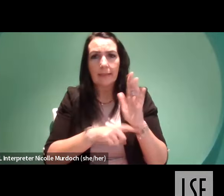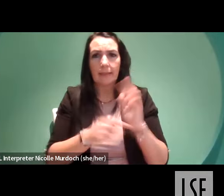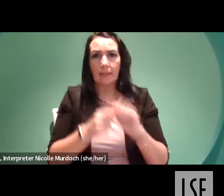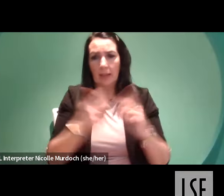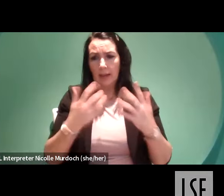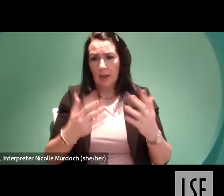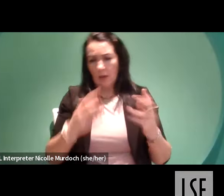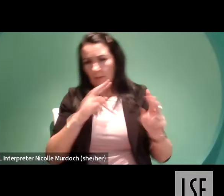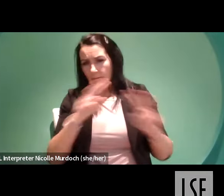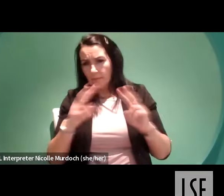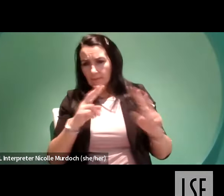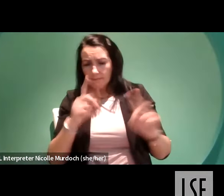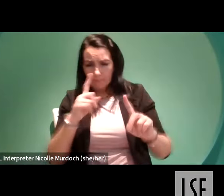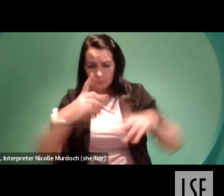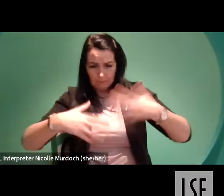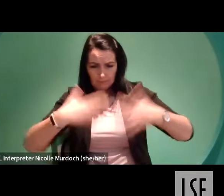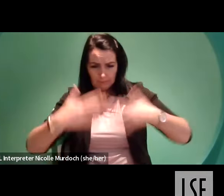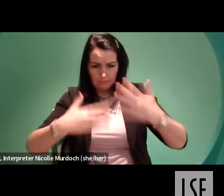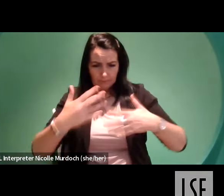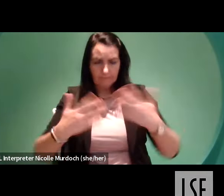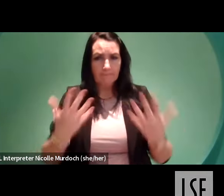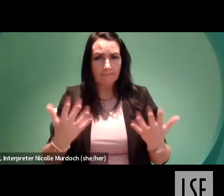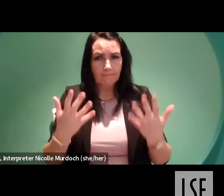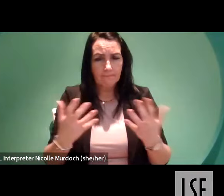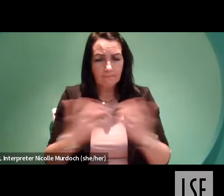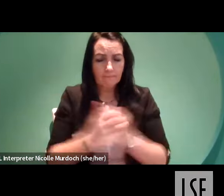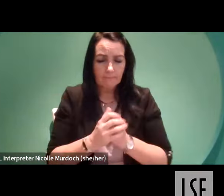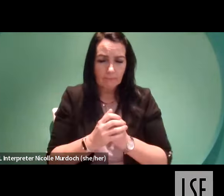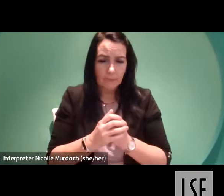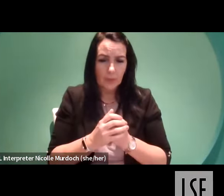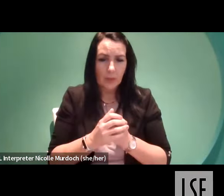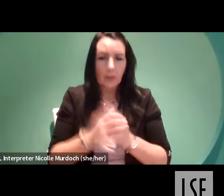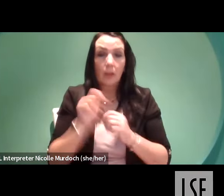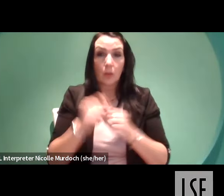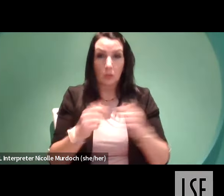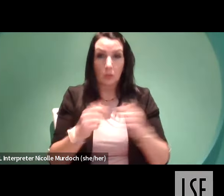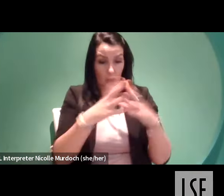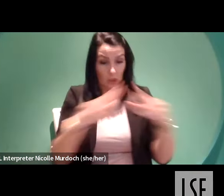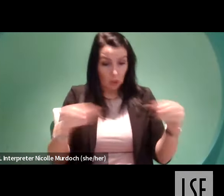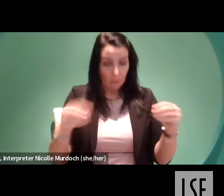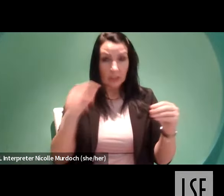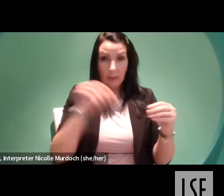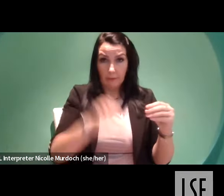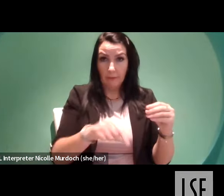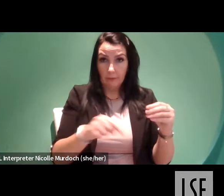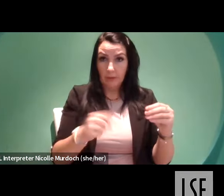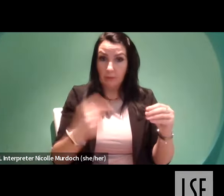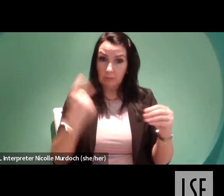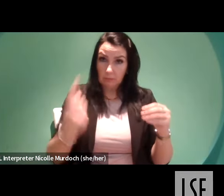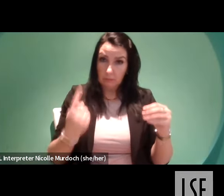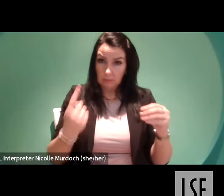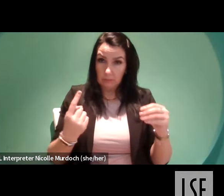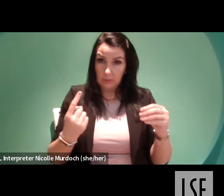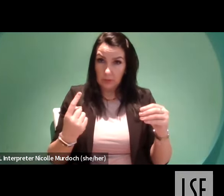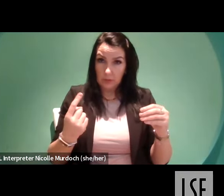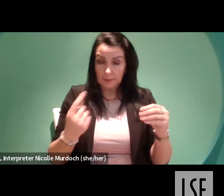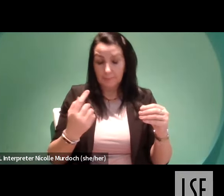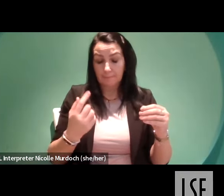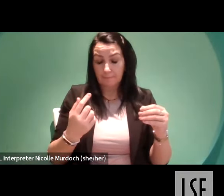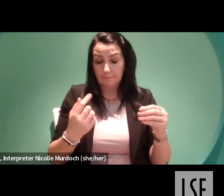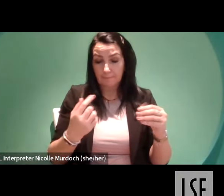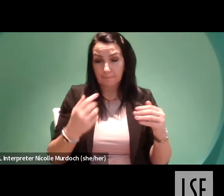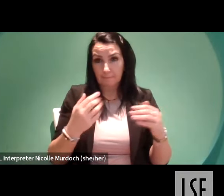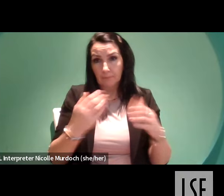when traditionally, the Conservatives, I say traditionally, have been ahead on polling,